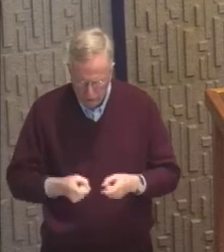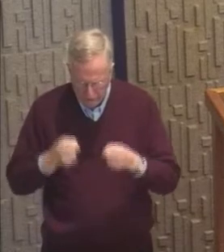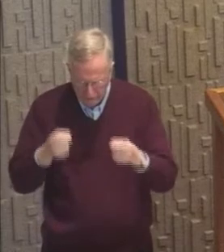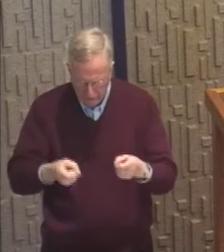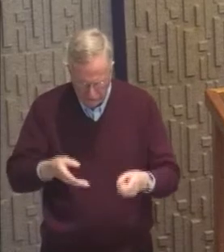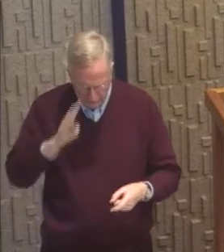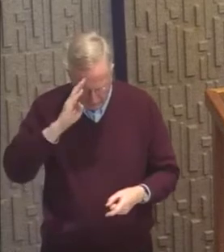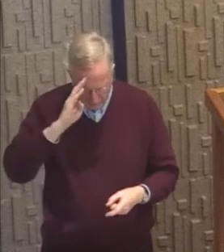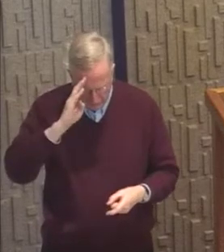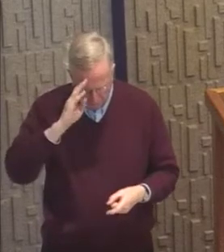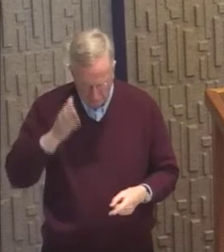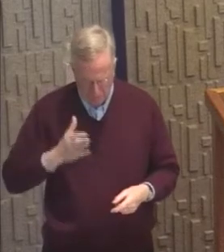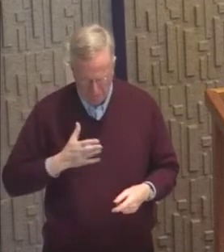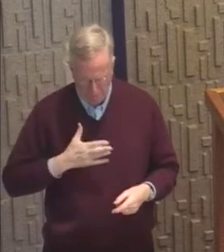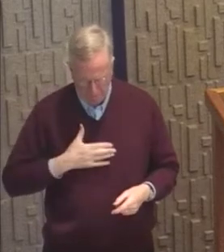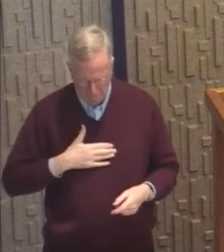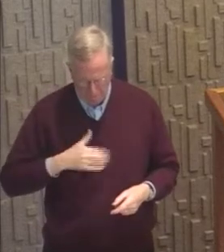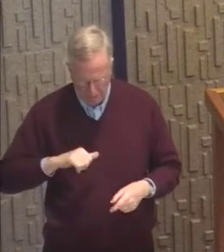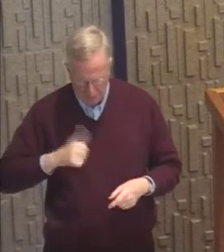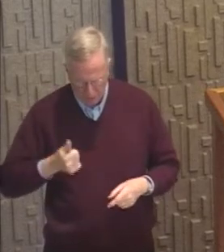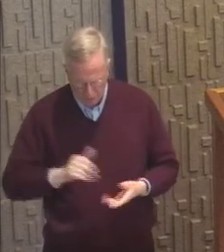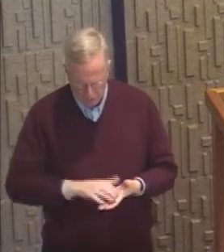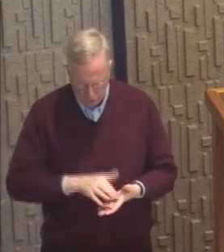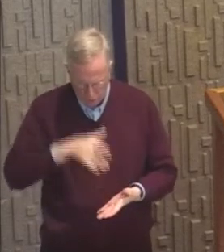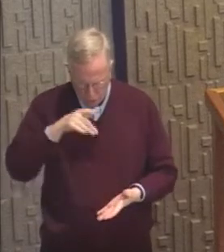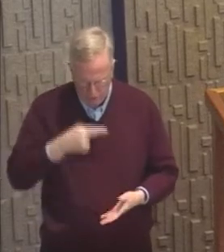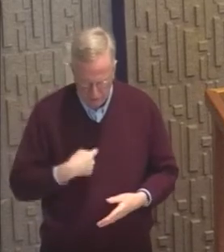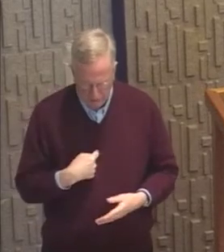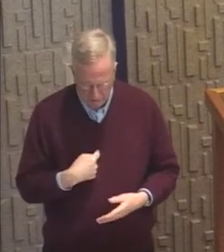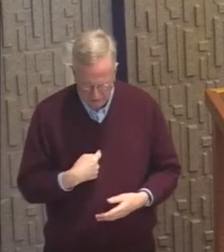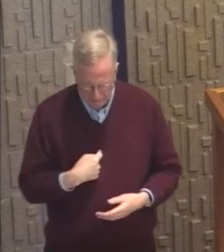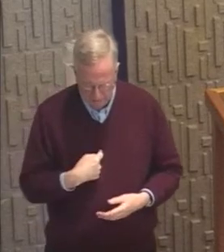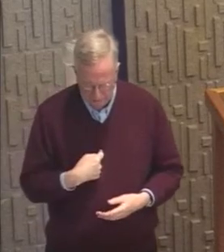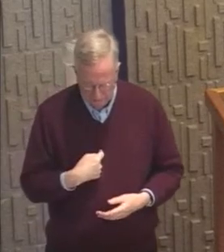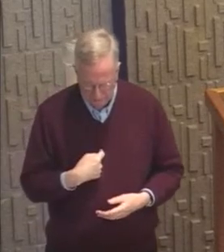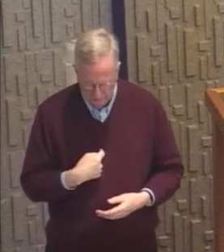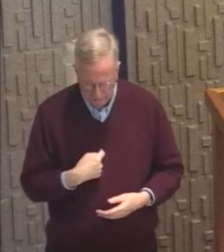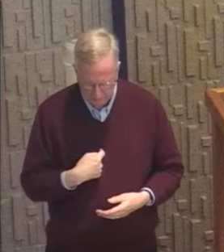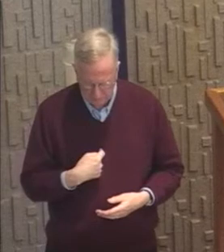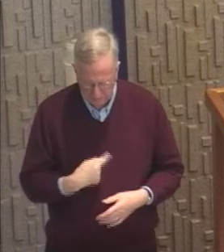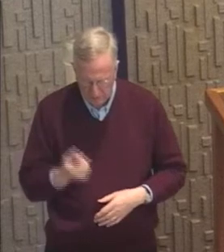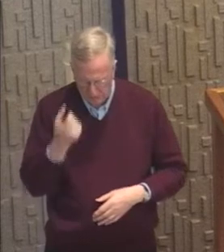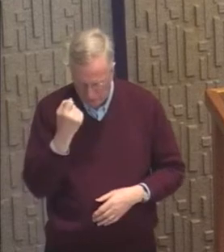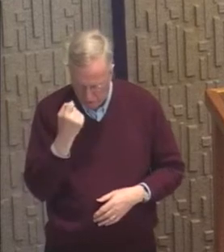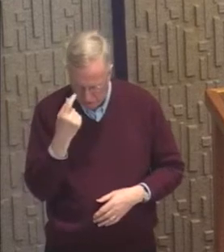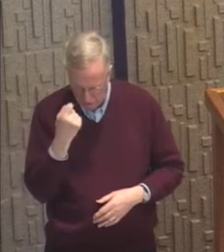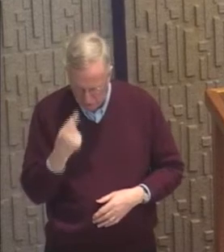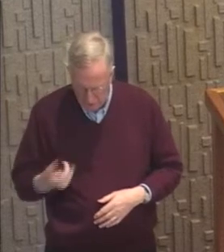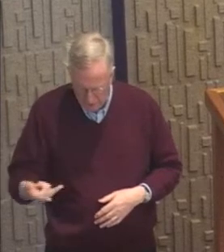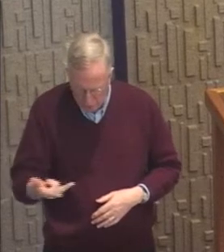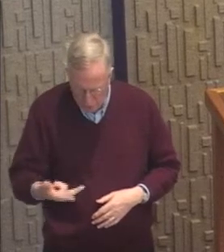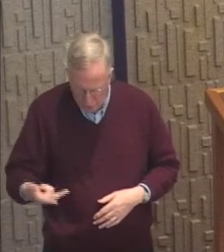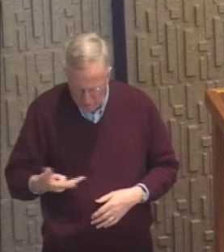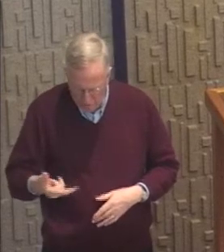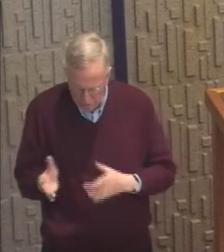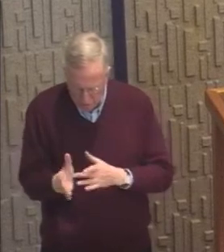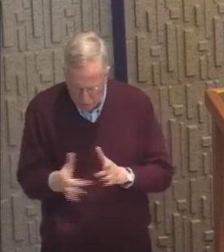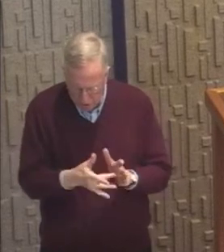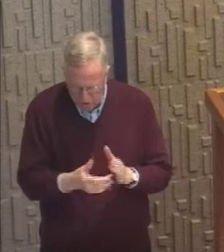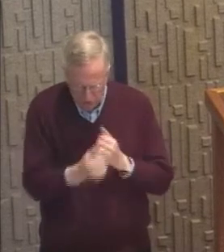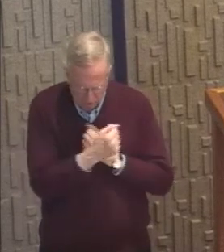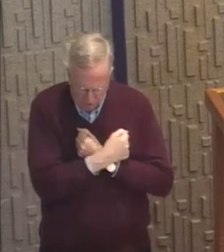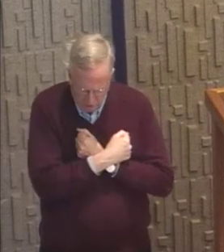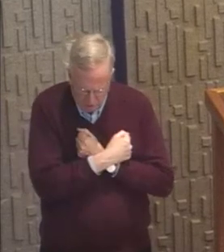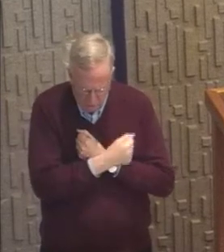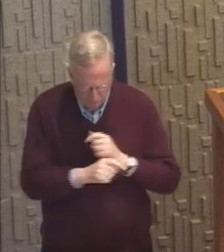it is for the glory of God, that the Son of God may be glorified through it. Now Jesus loved